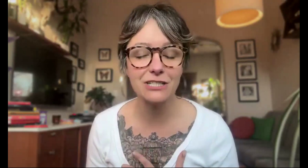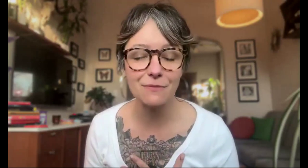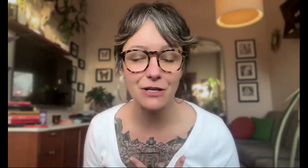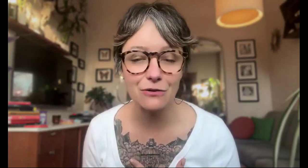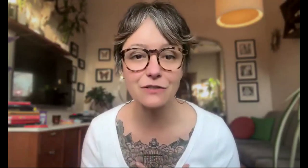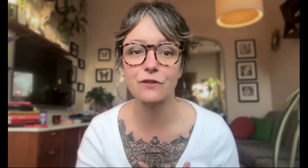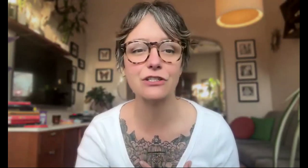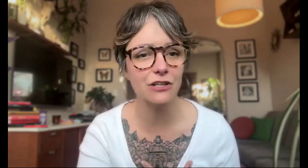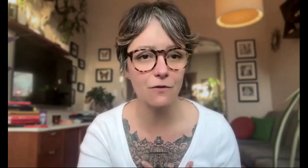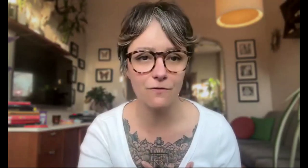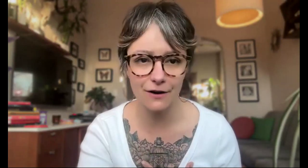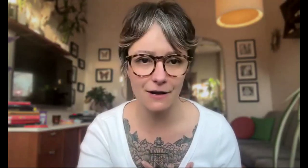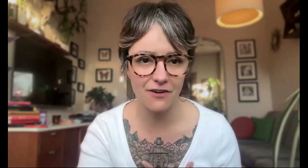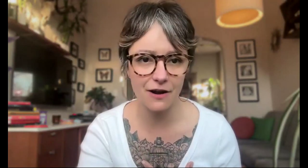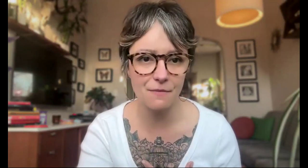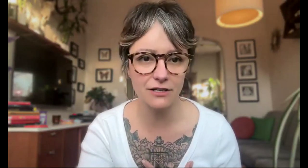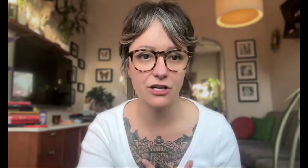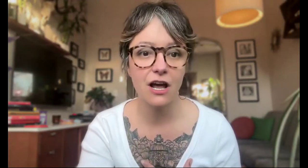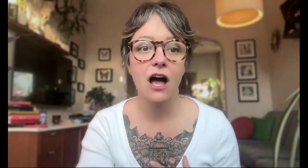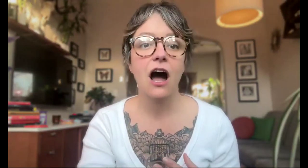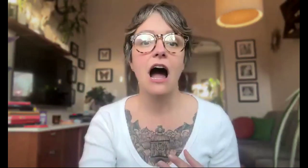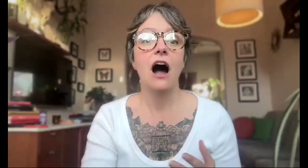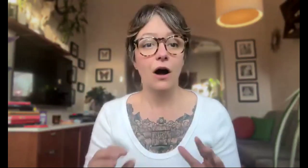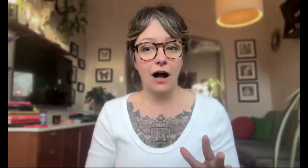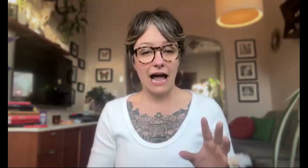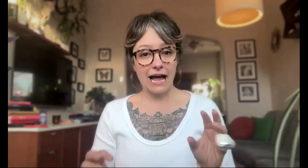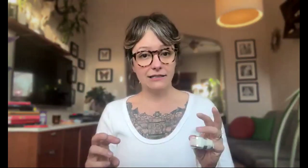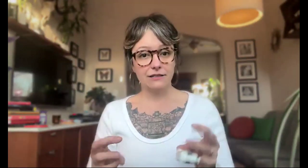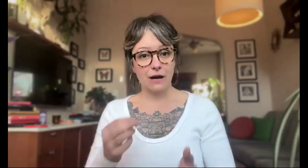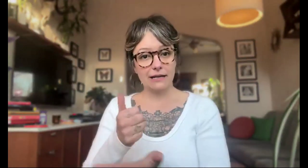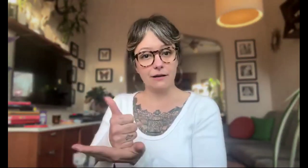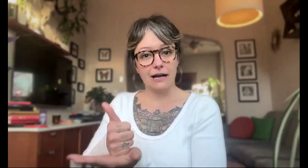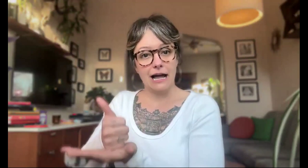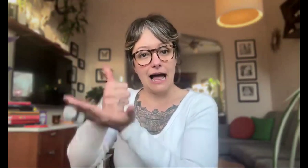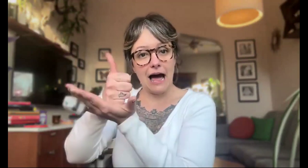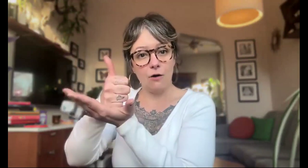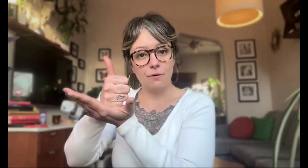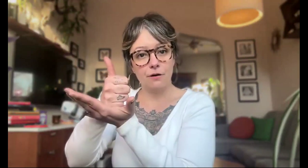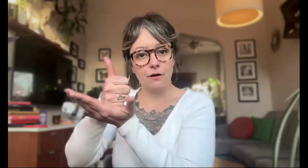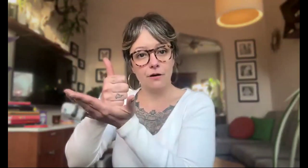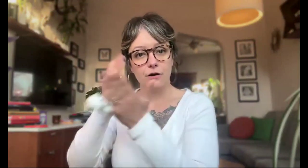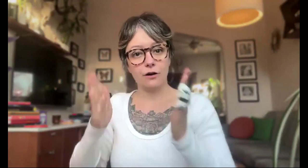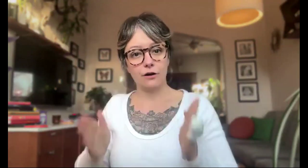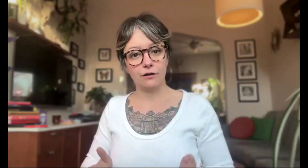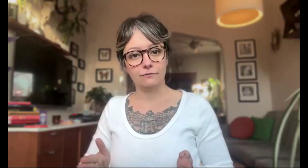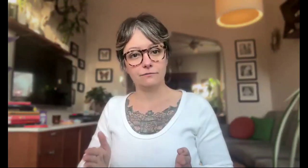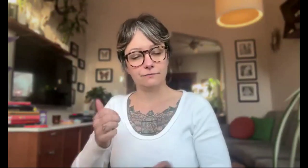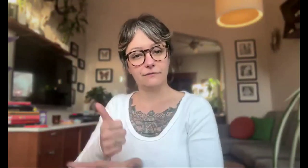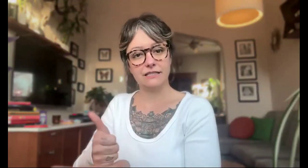language can be used for so very, very much. And ready? Help. This